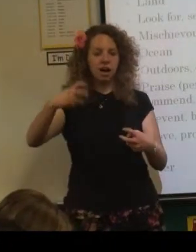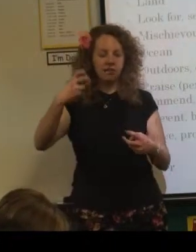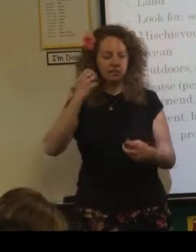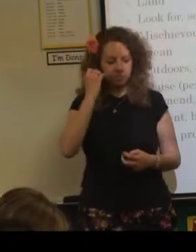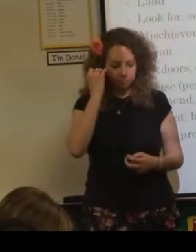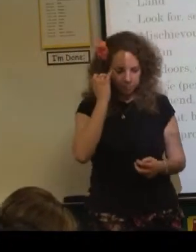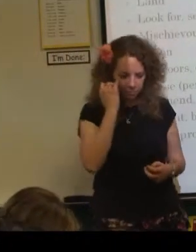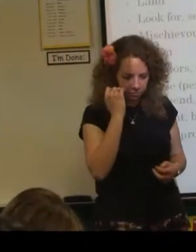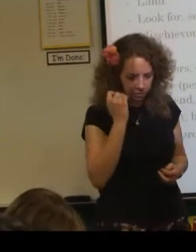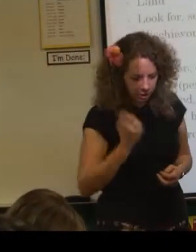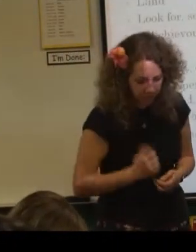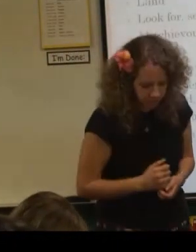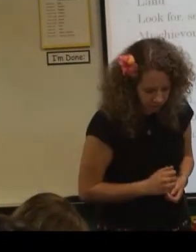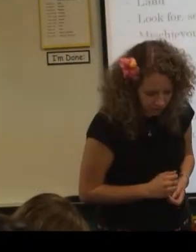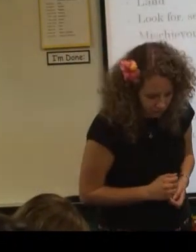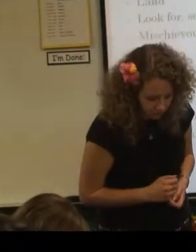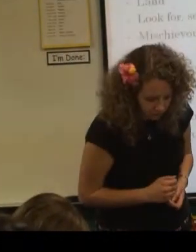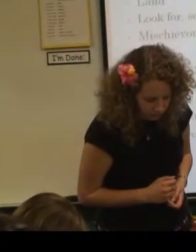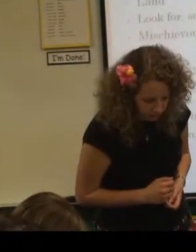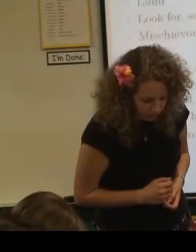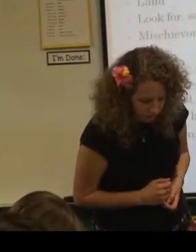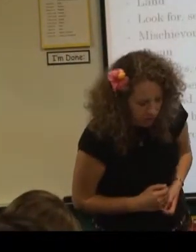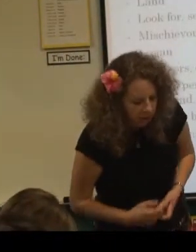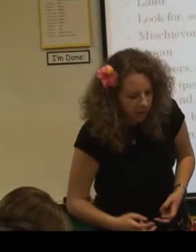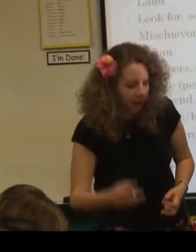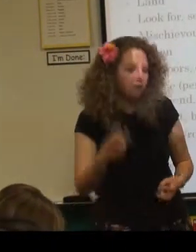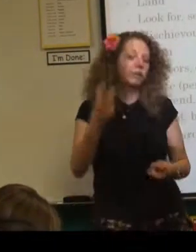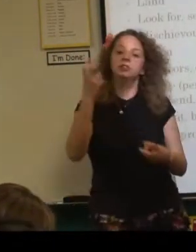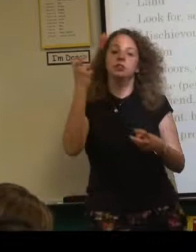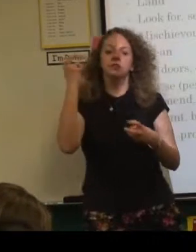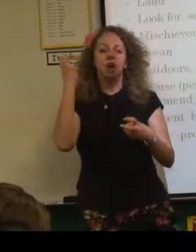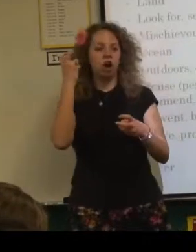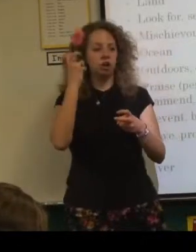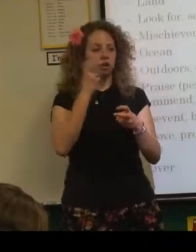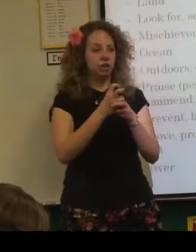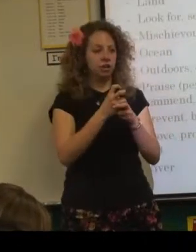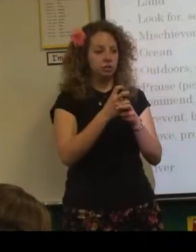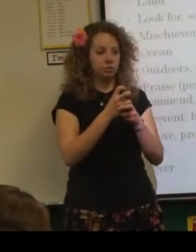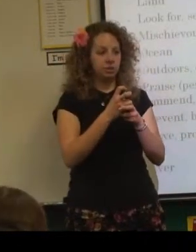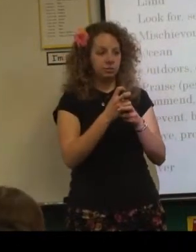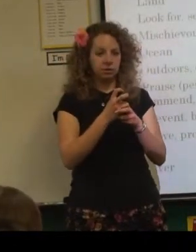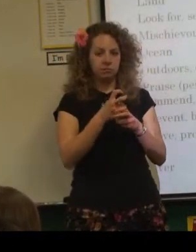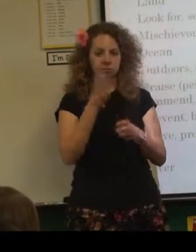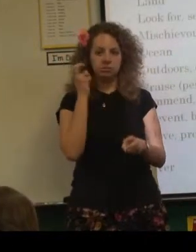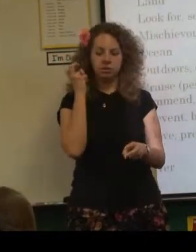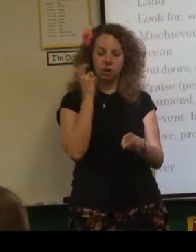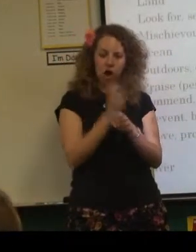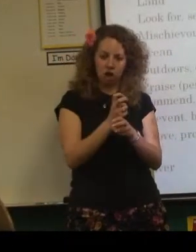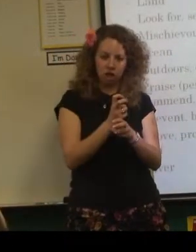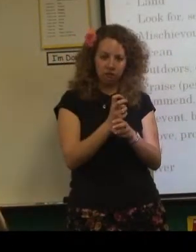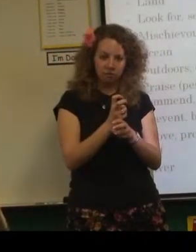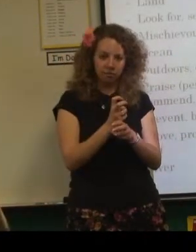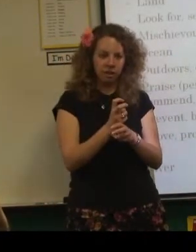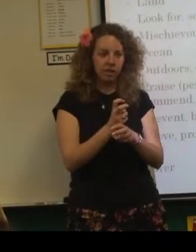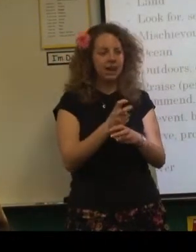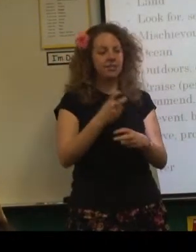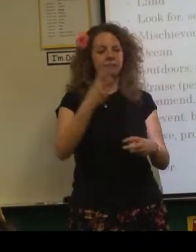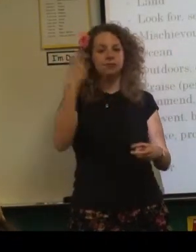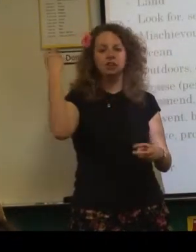tough, I don't think they're, yeah, okay, so for hard, you're going to do this one, hard. And then for